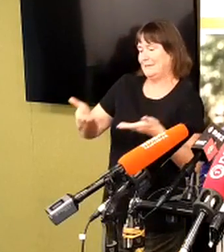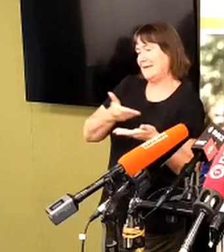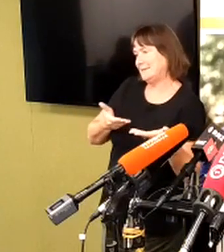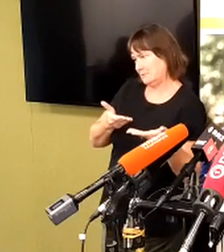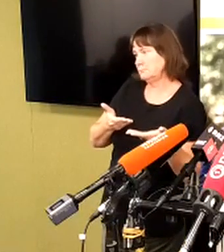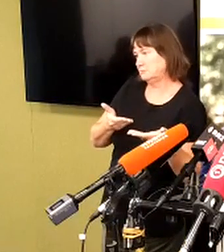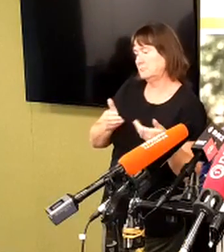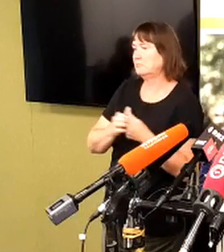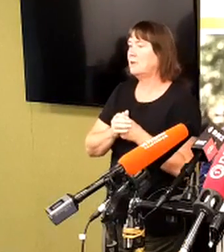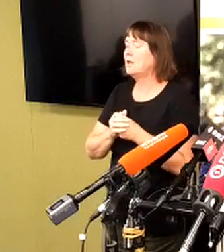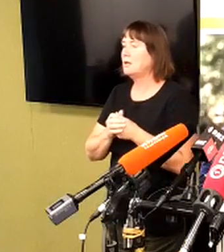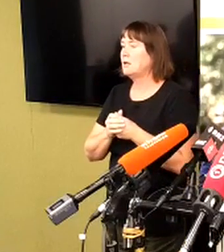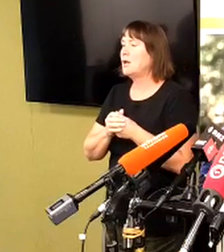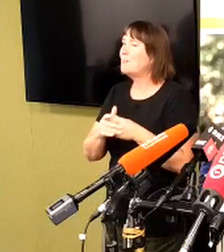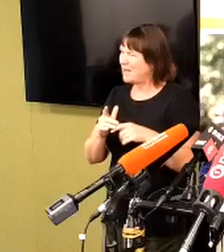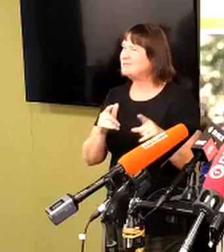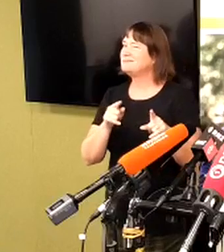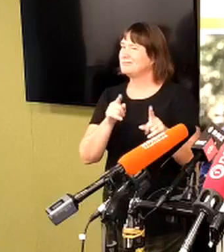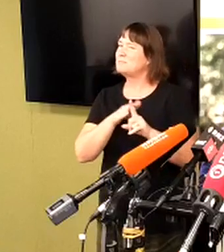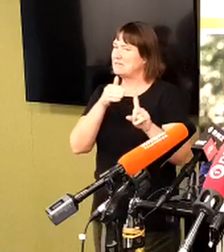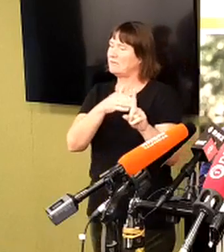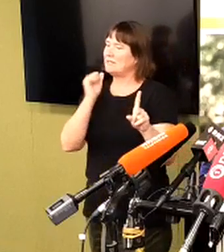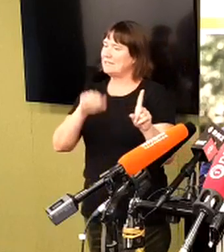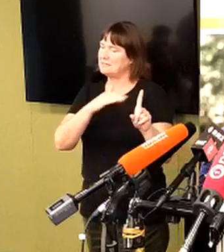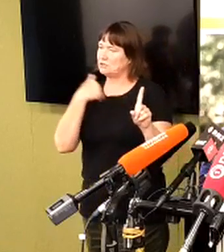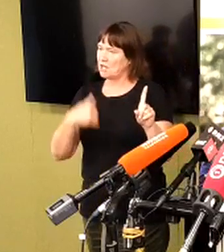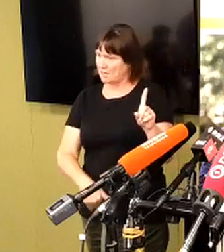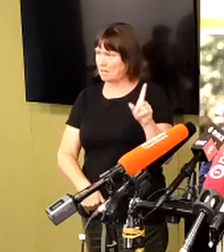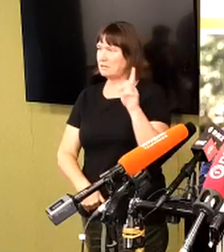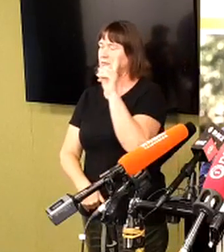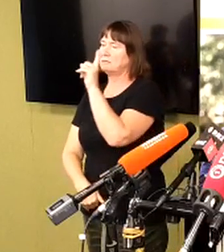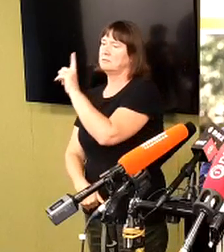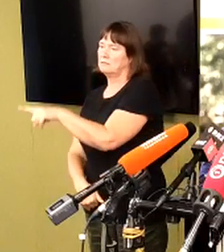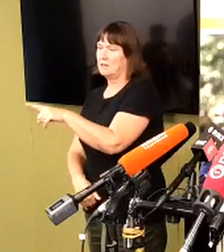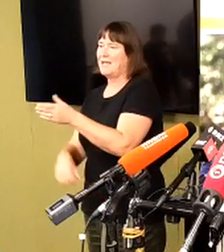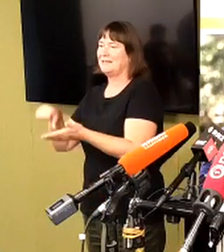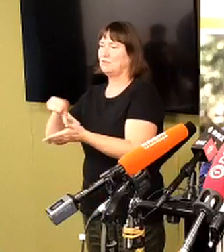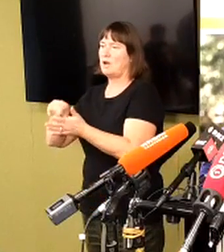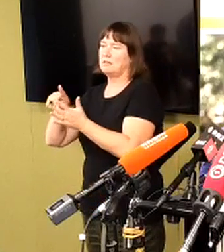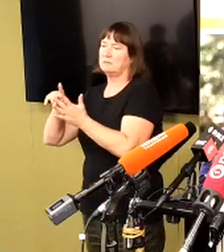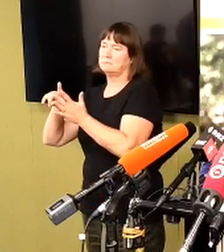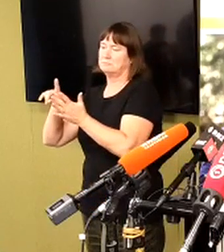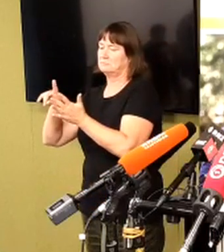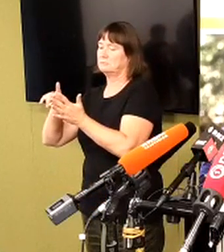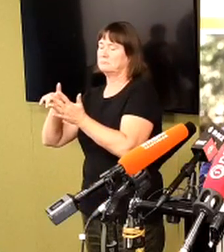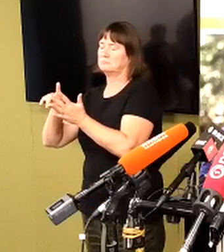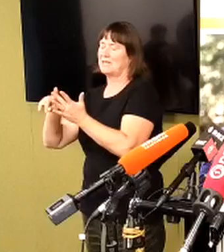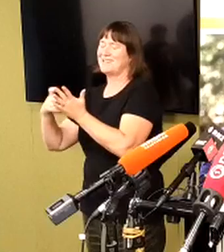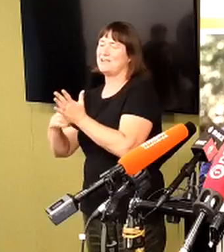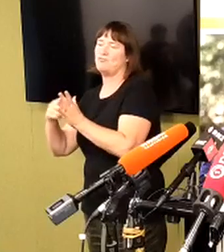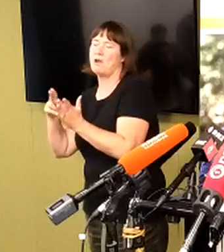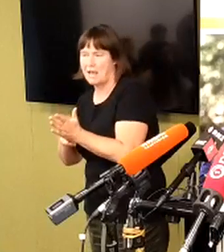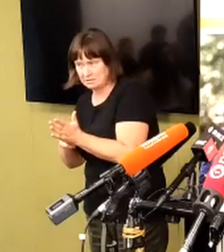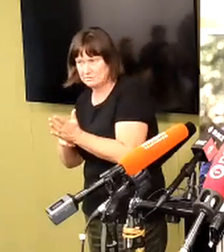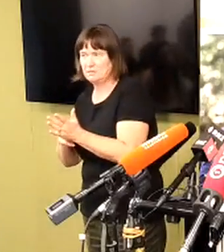What I can say about the countries, particularly China and Iran, where there are those travel and border restrictions, that they will be next considered at Cabinet